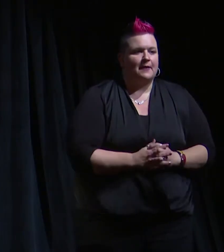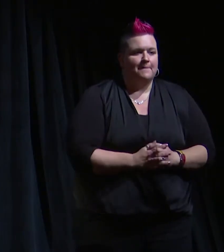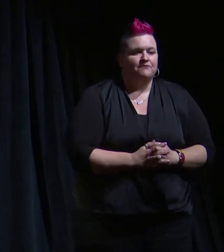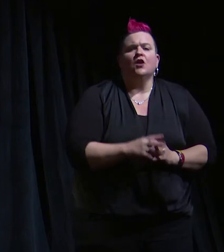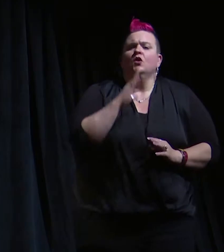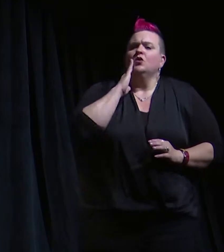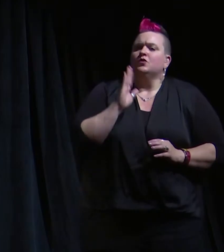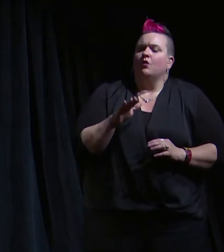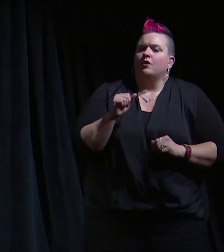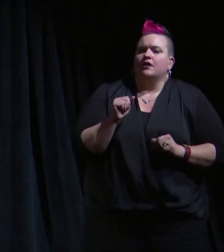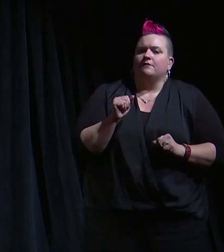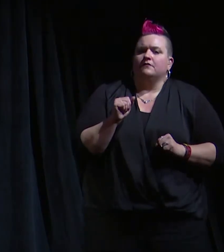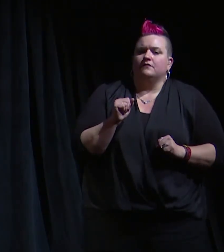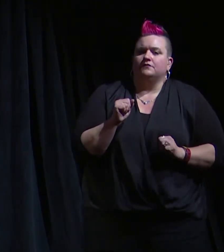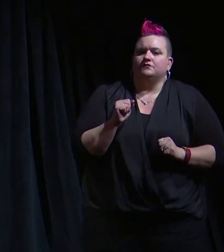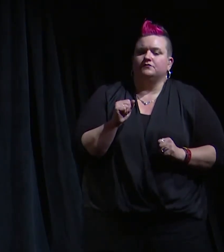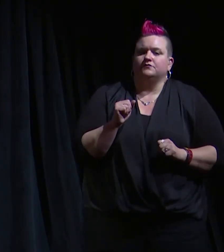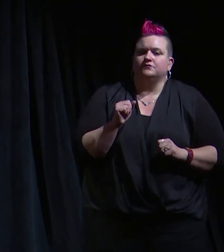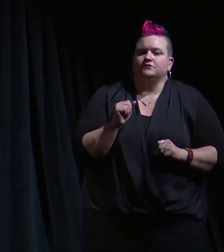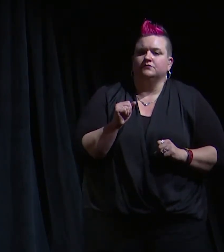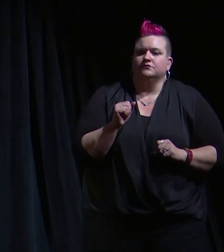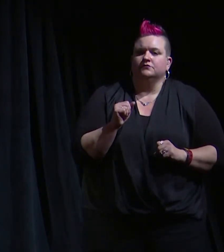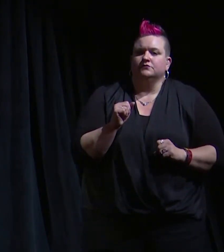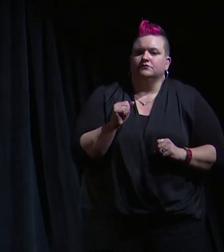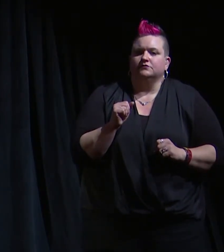You know, we're